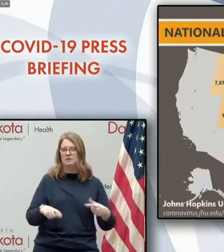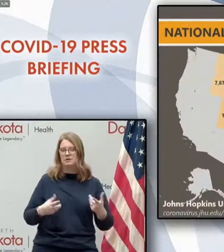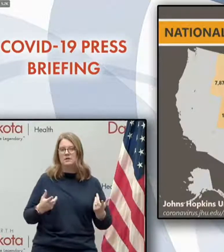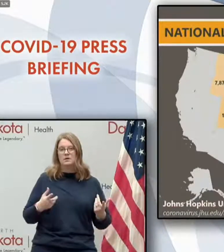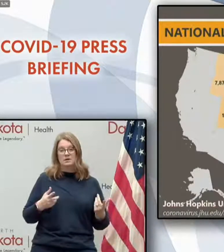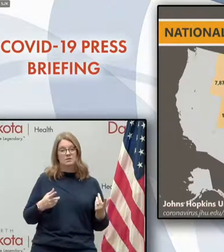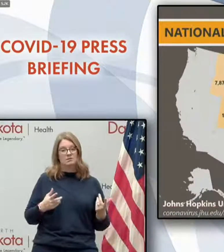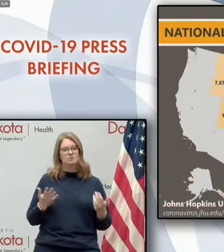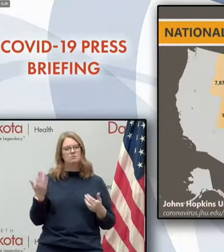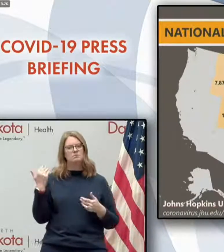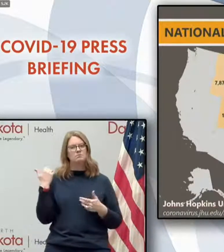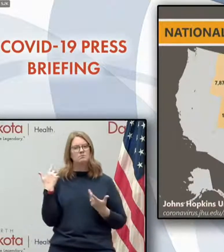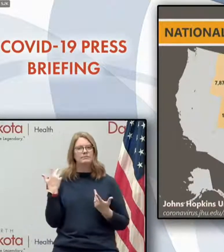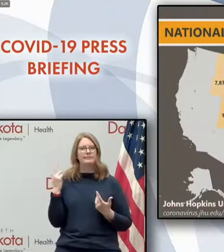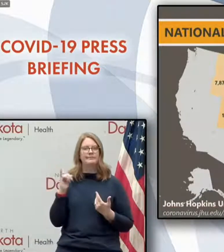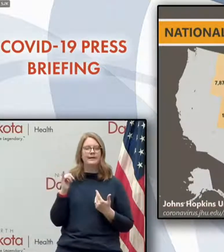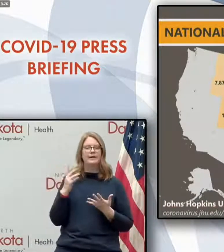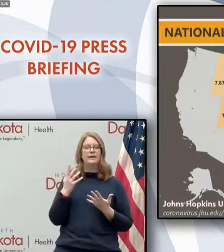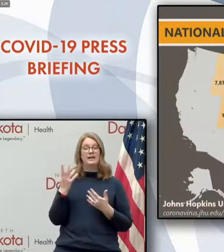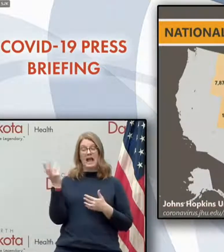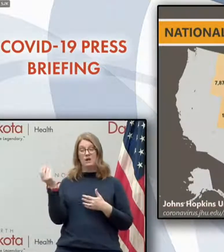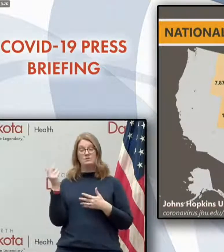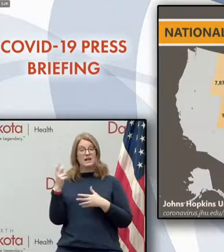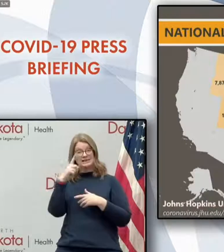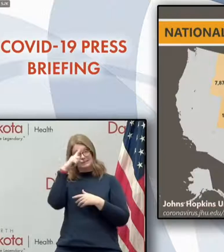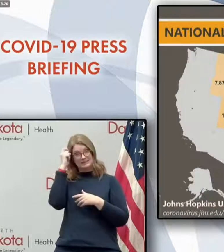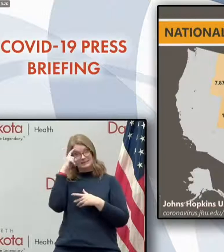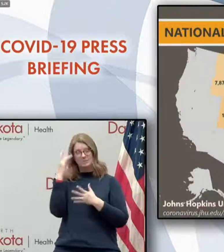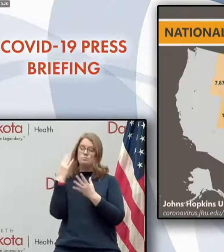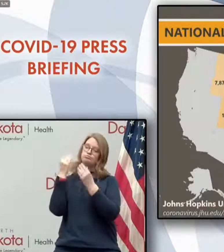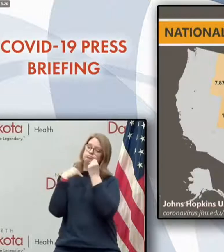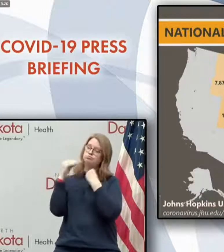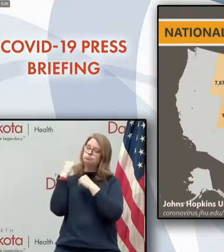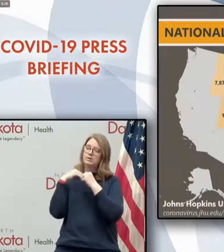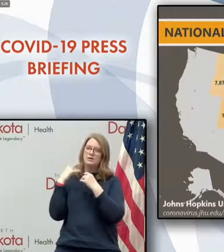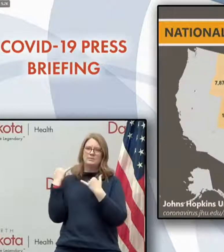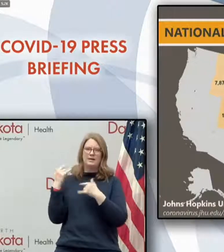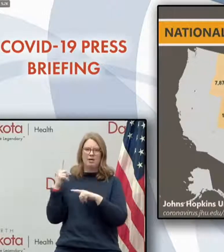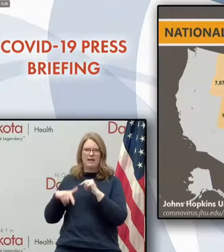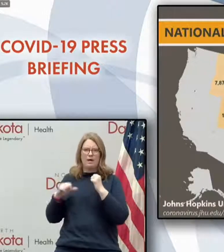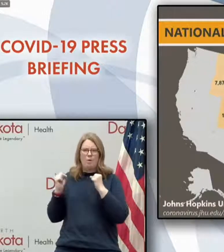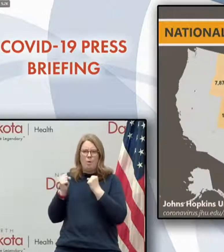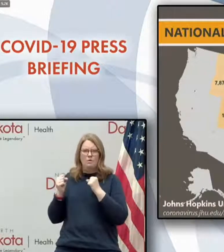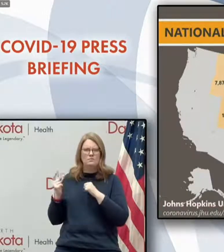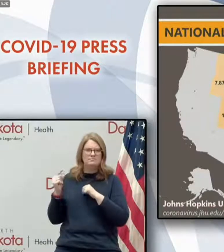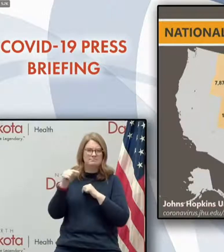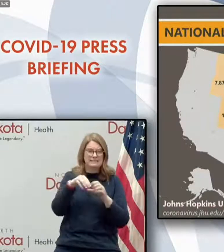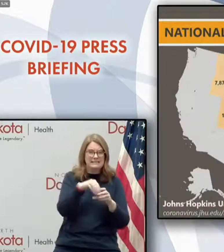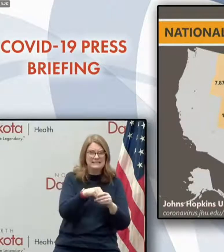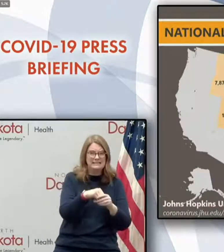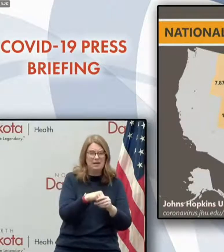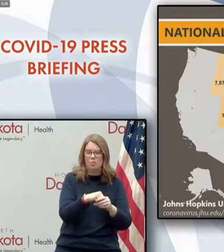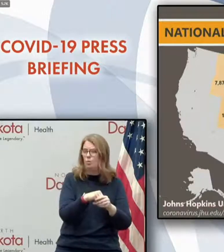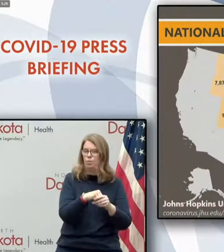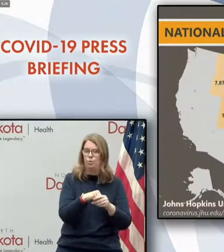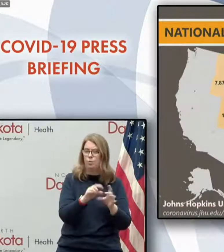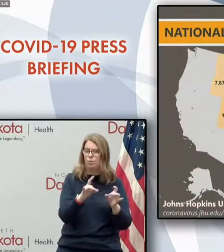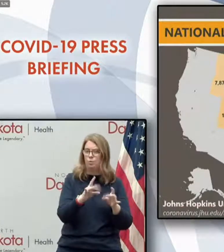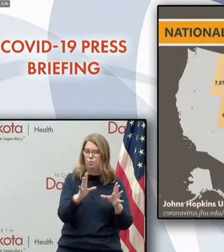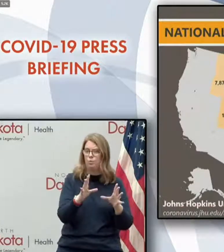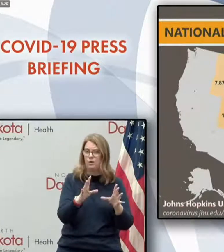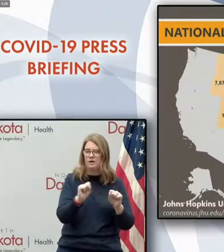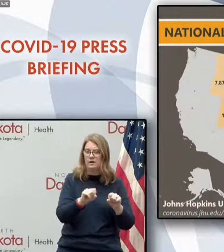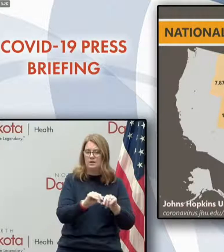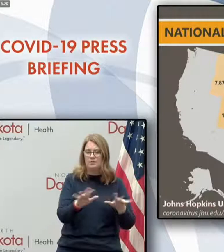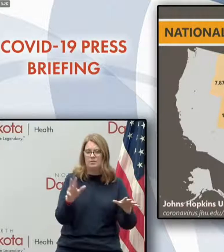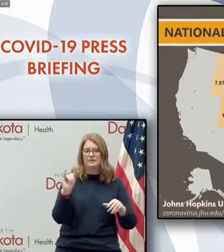activity, say like dining or something outside in the summertime when we move indoors. And so we're seeing this here where we've got, starting with